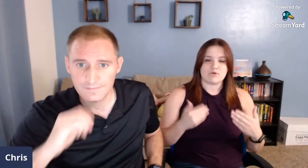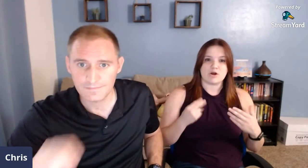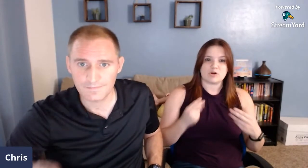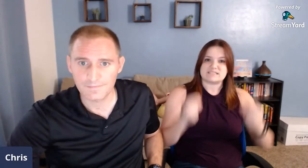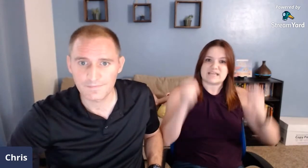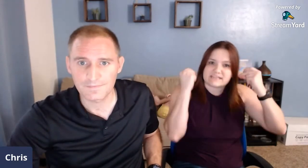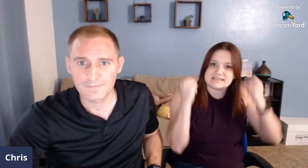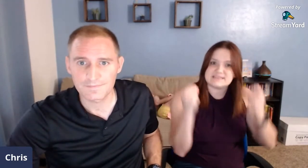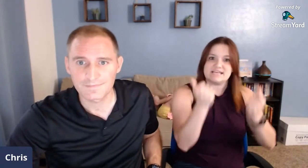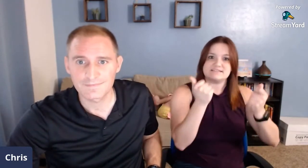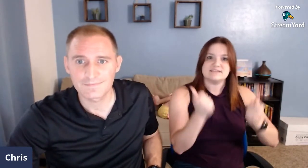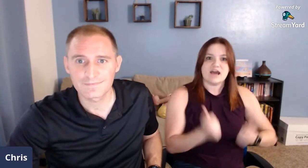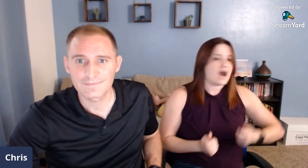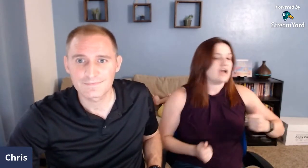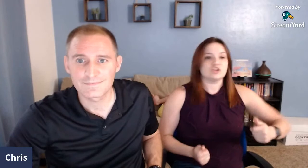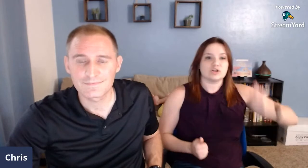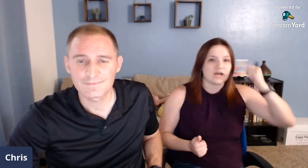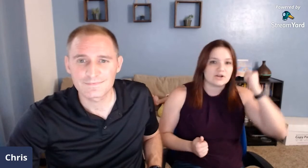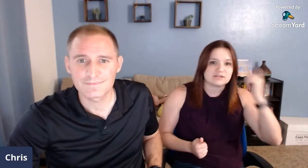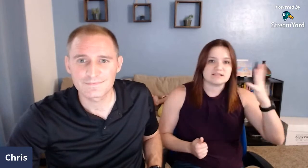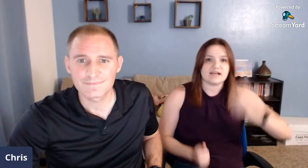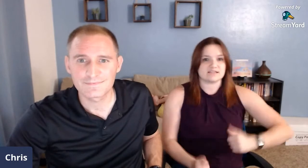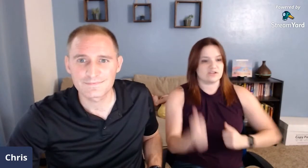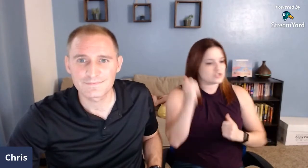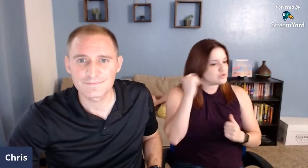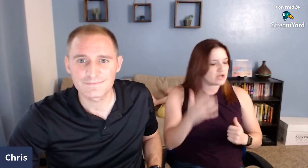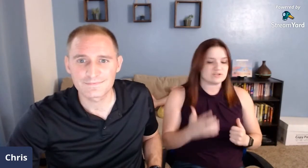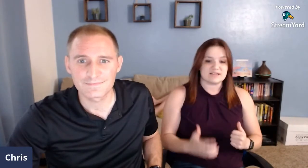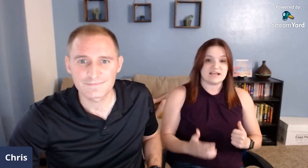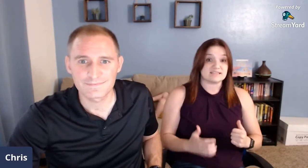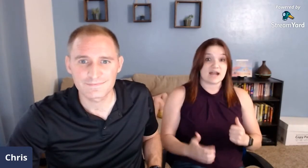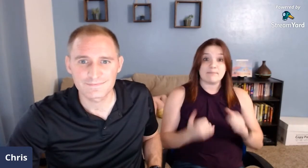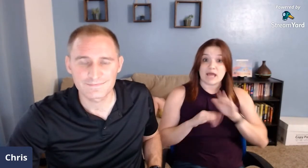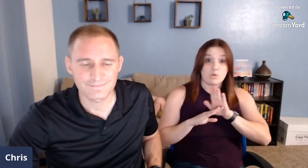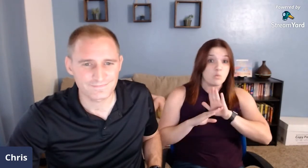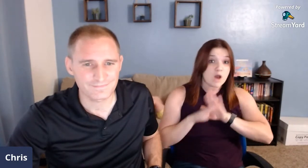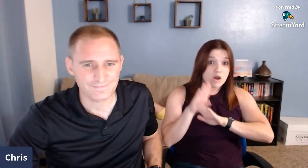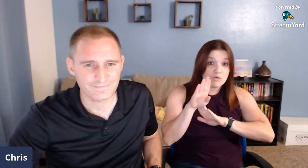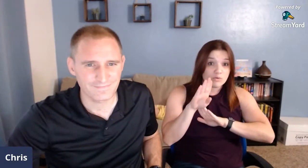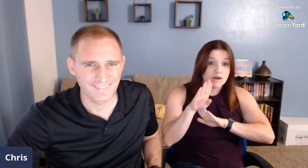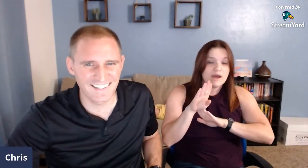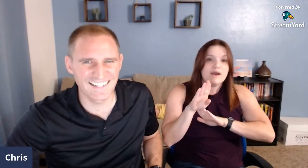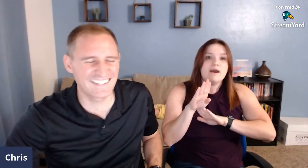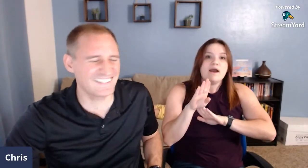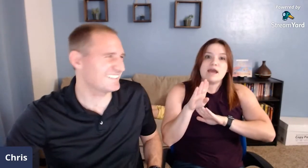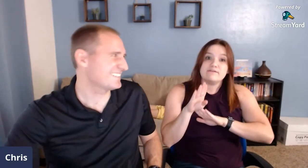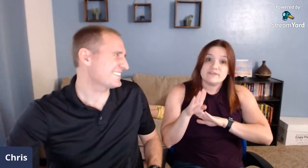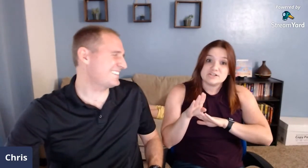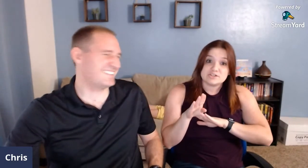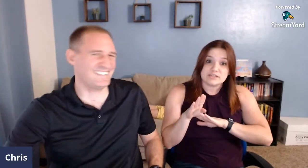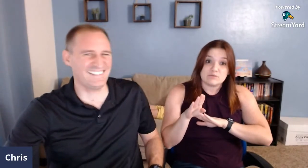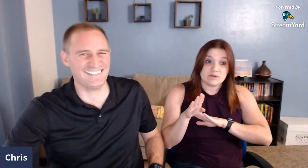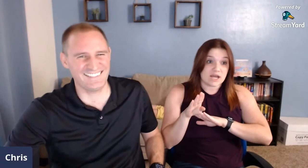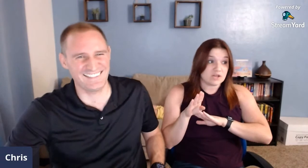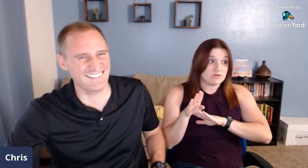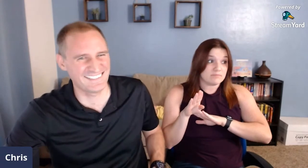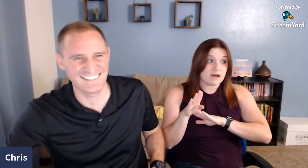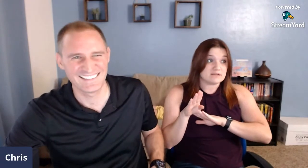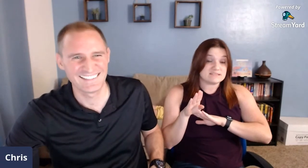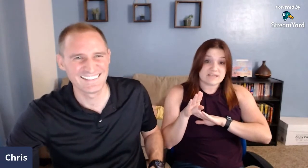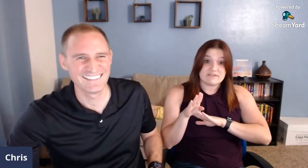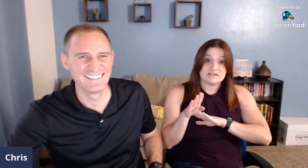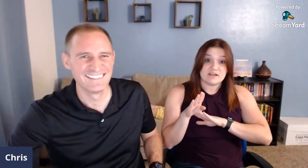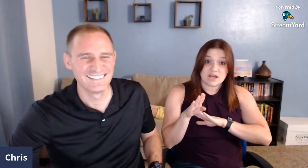we make progress like this. I learn 100 signs. I learn 200 signs. And I'm like, woo! And eventually, when I